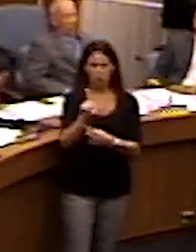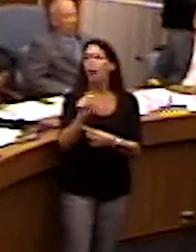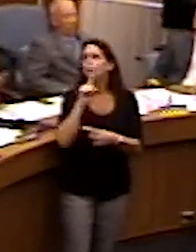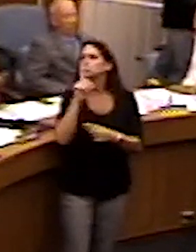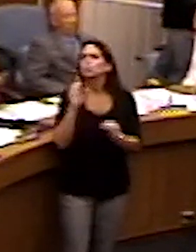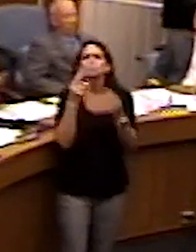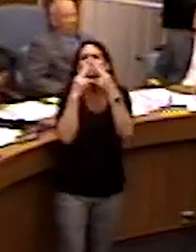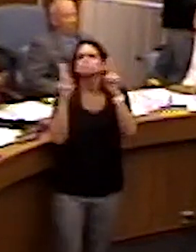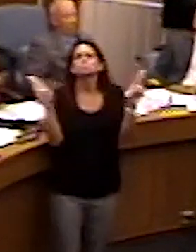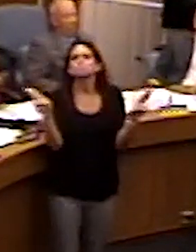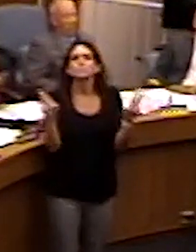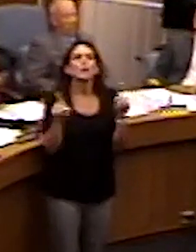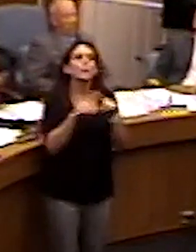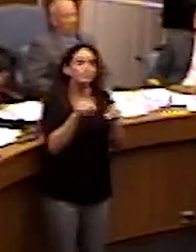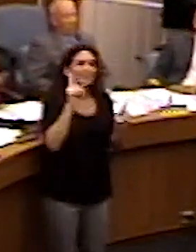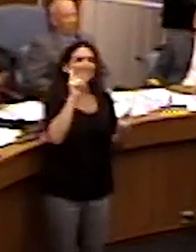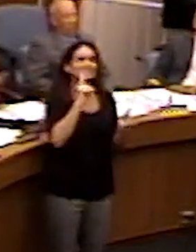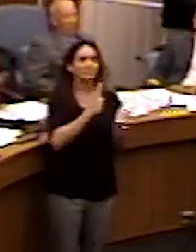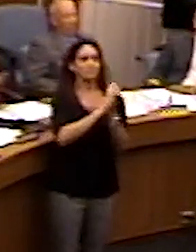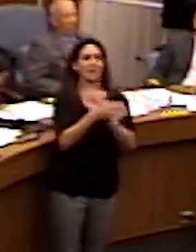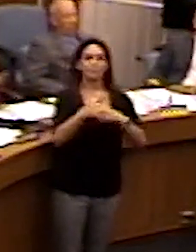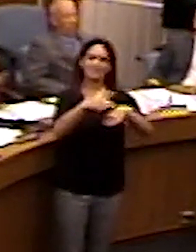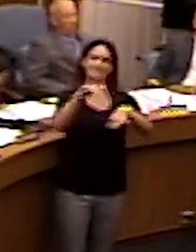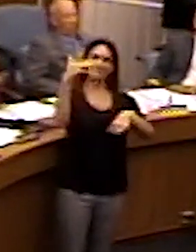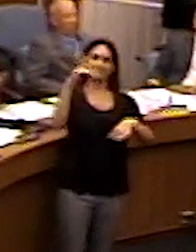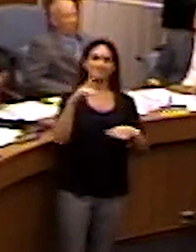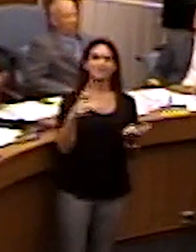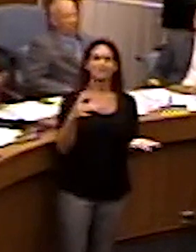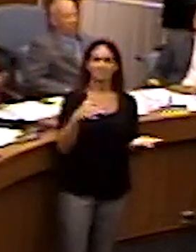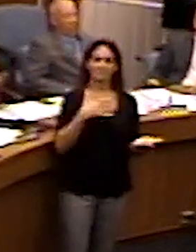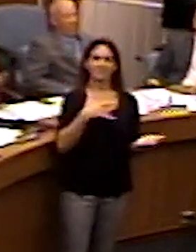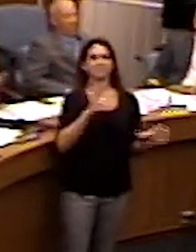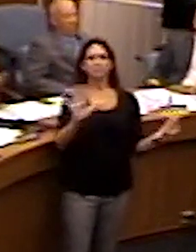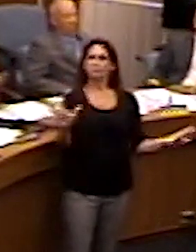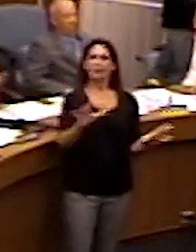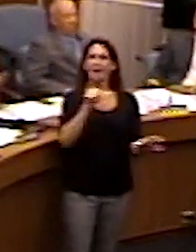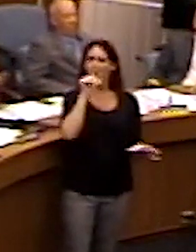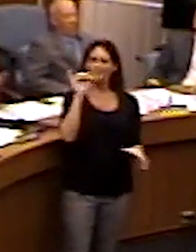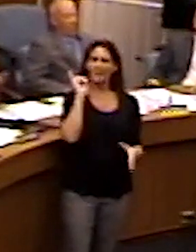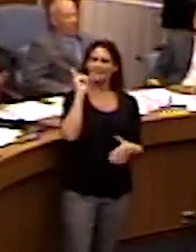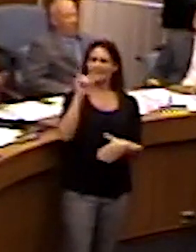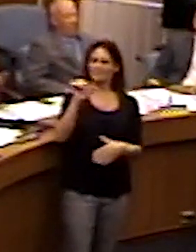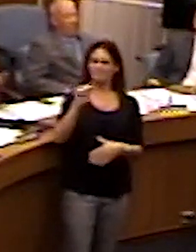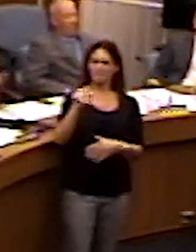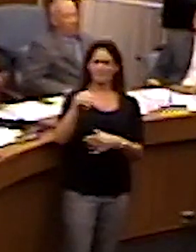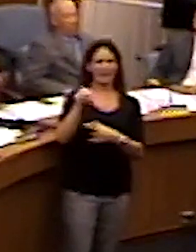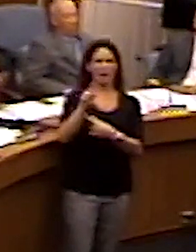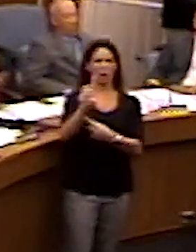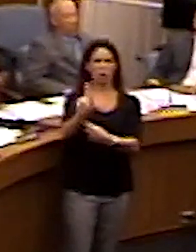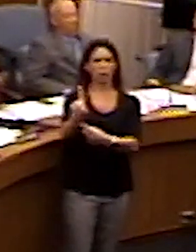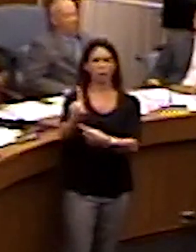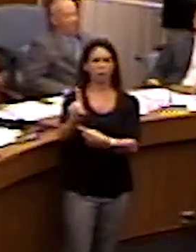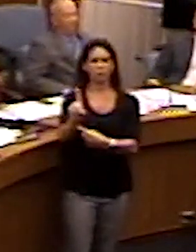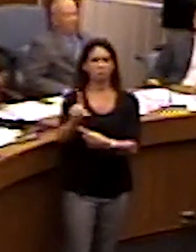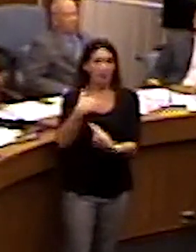it, but the deaf became sensitive and things. We're not impaired, we're deaf, we're hard of